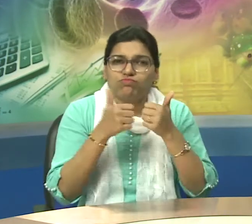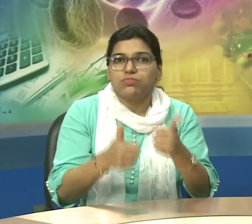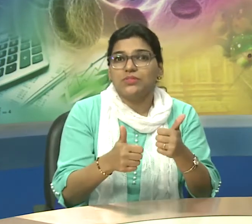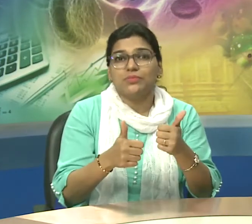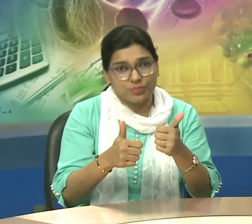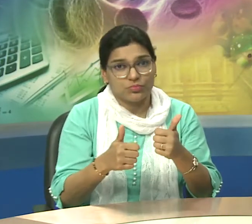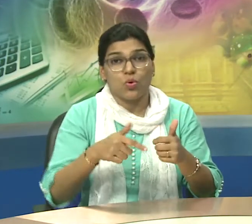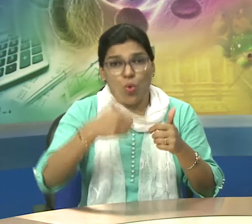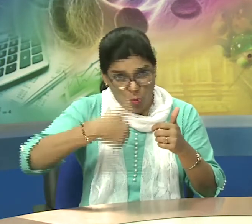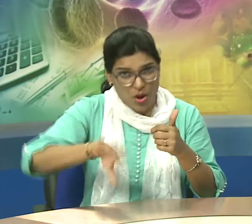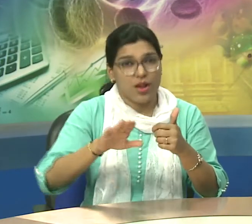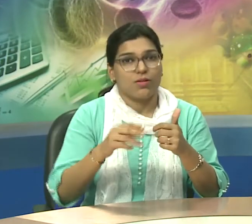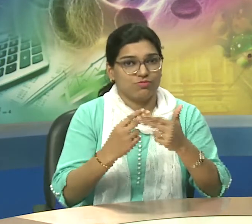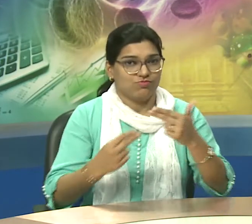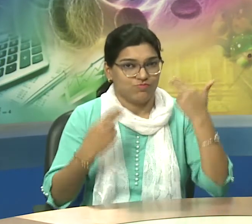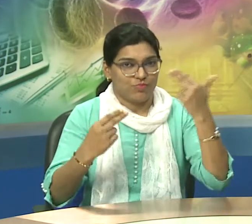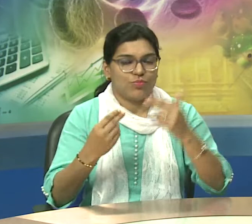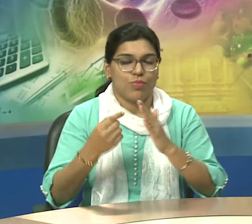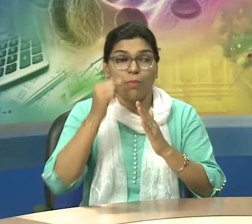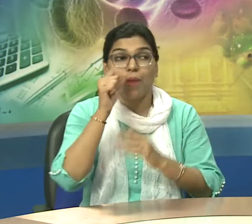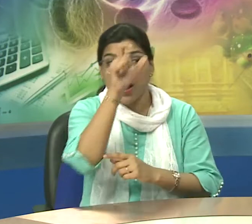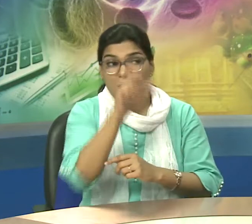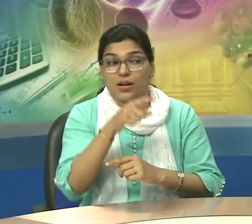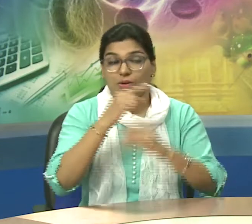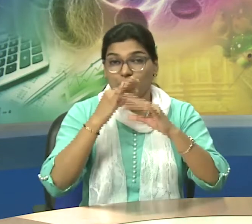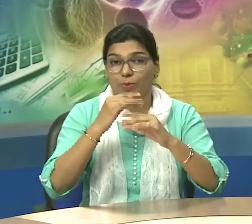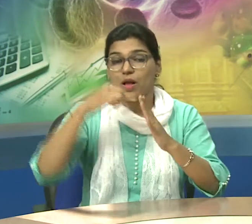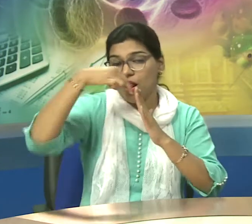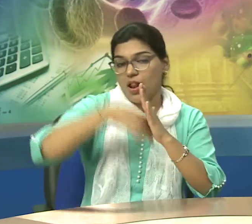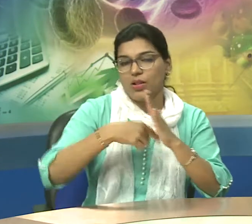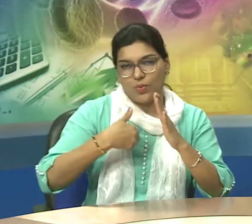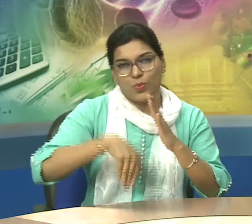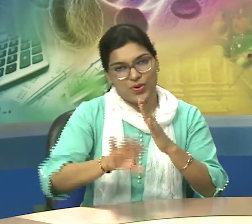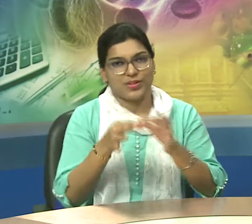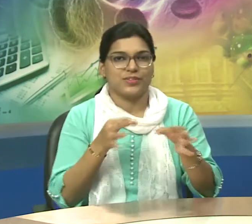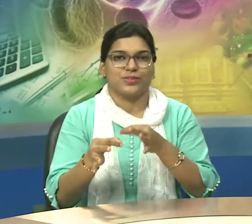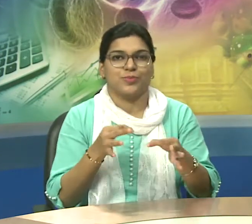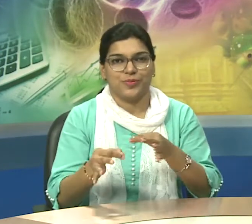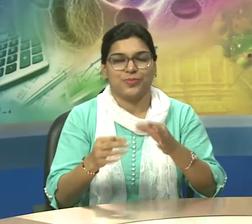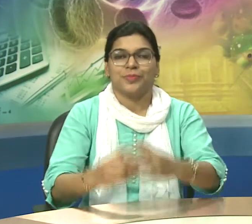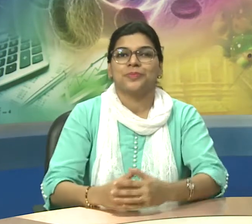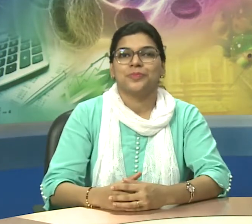through music. Let's read about him.